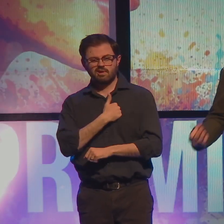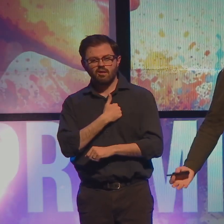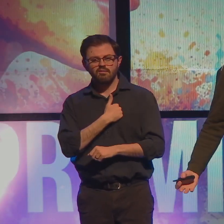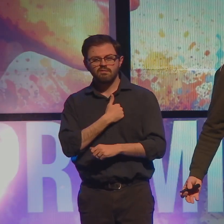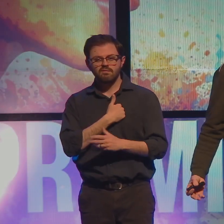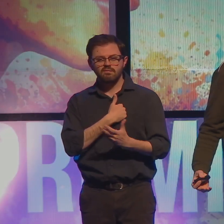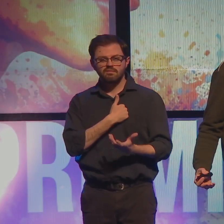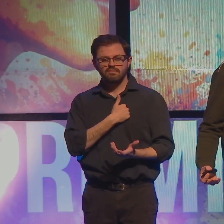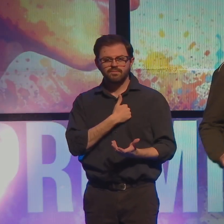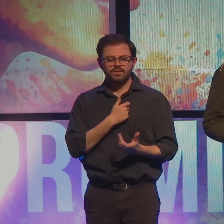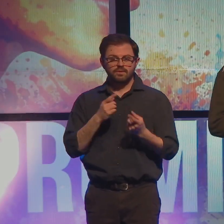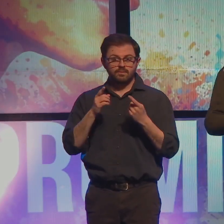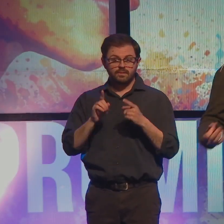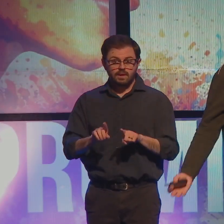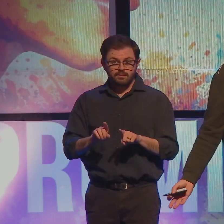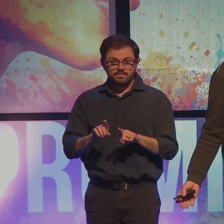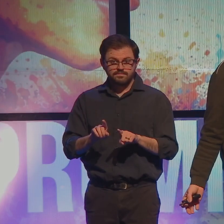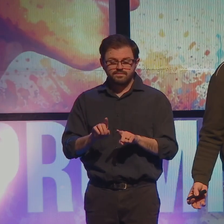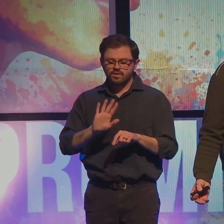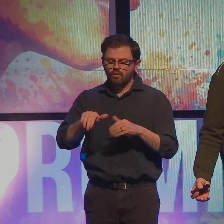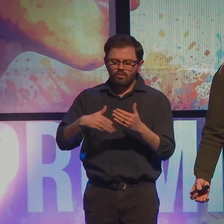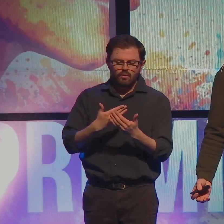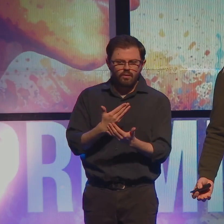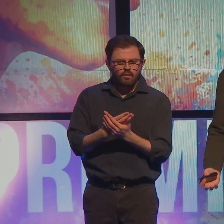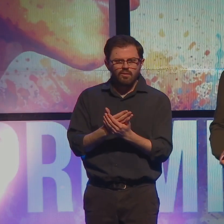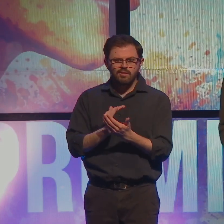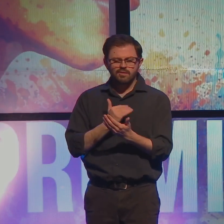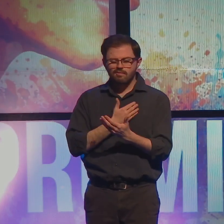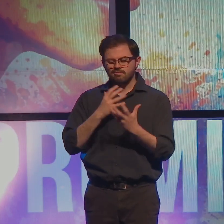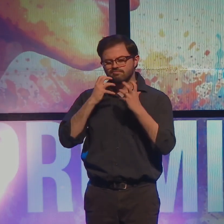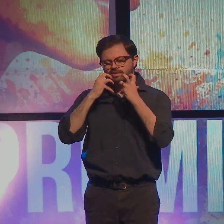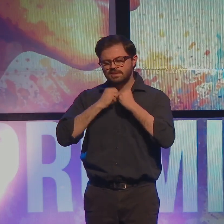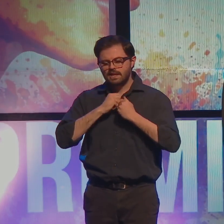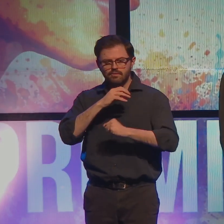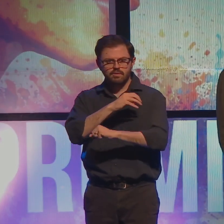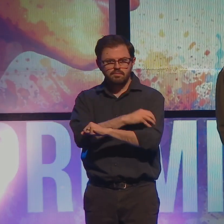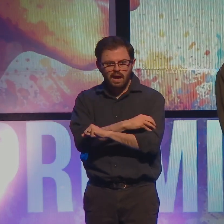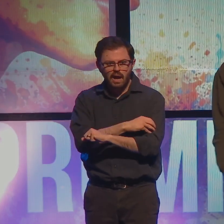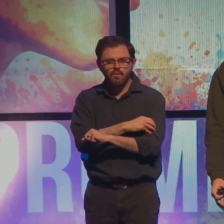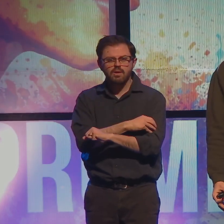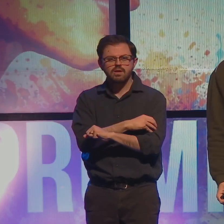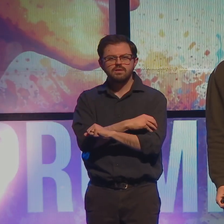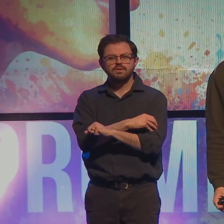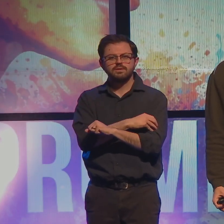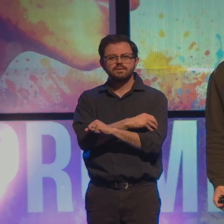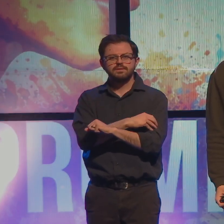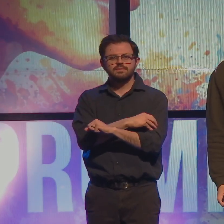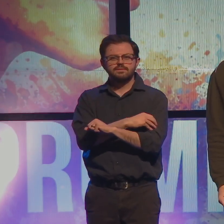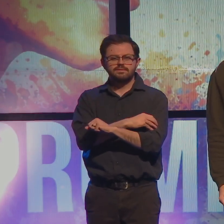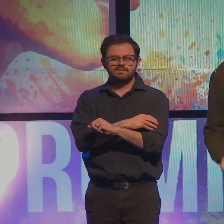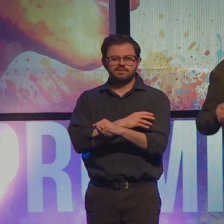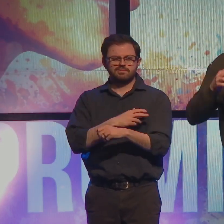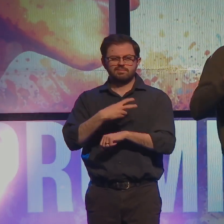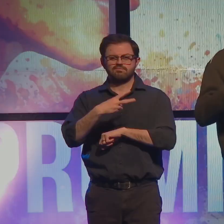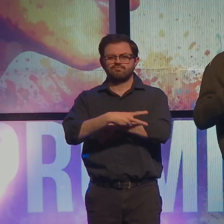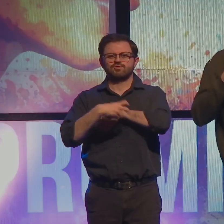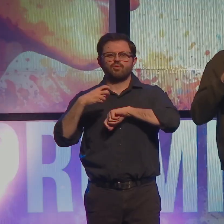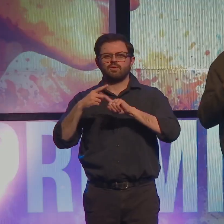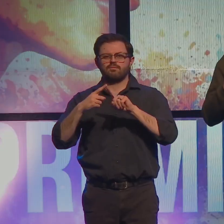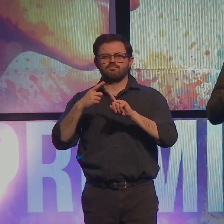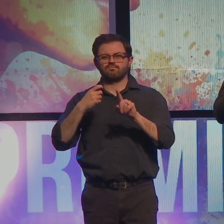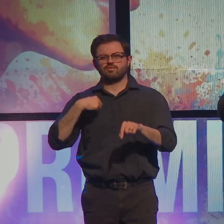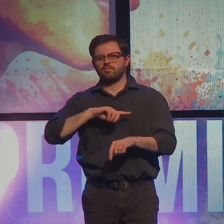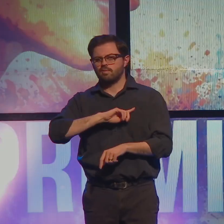And what's happened? All of our sacred power to be in a space has been stolen. Like that wound